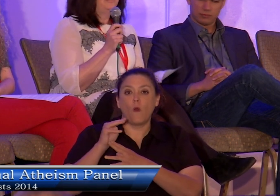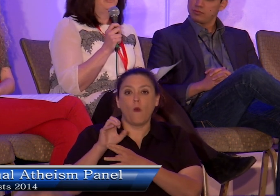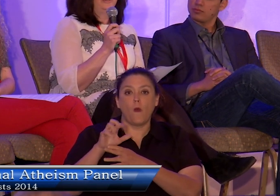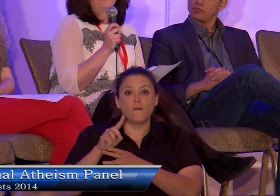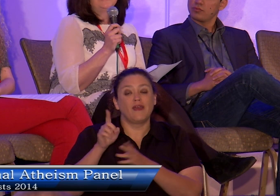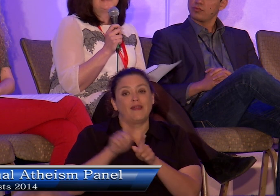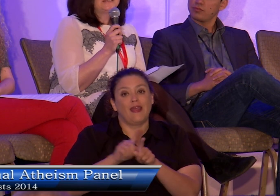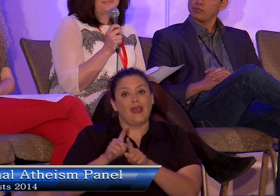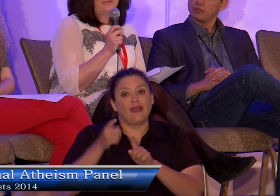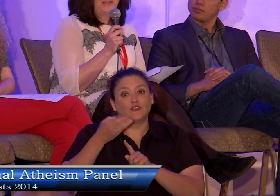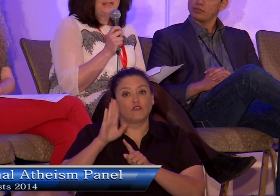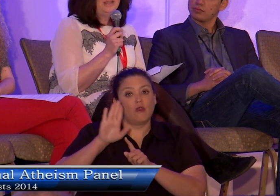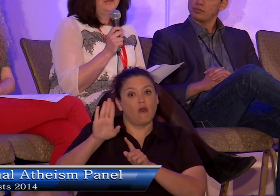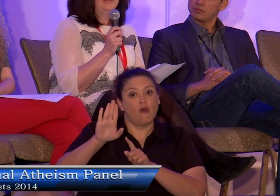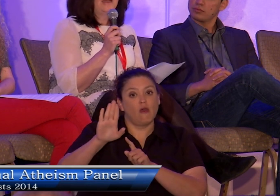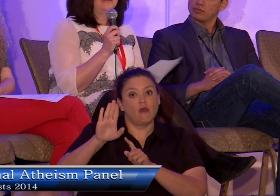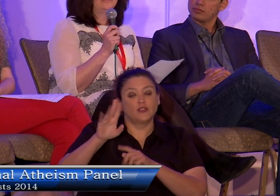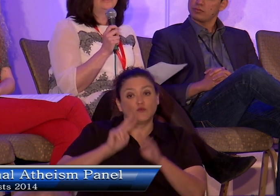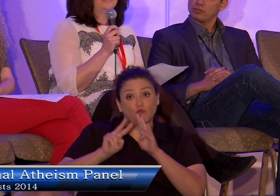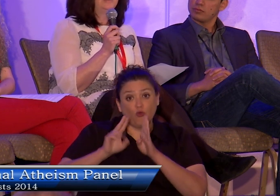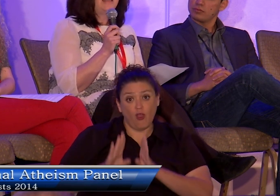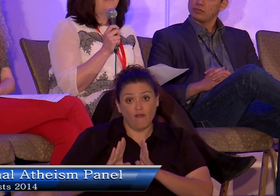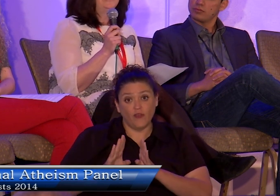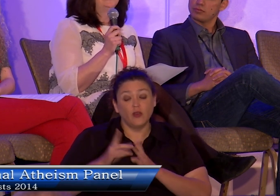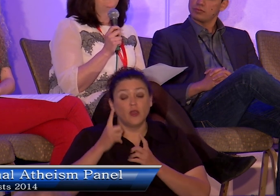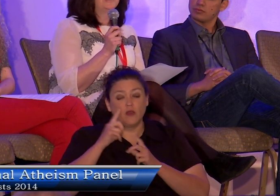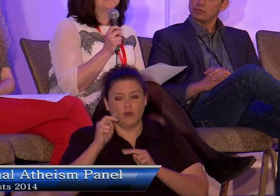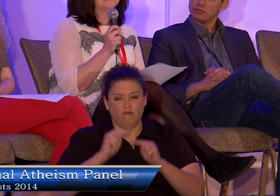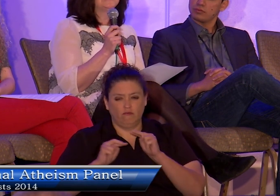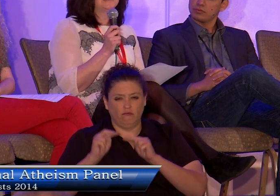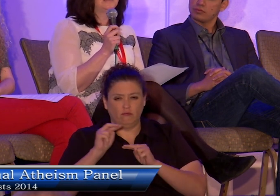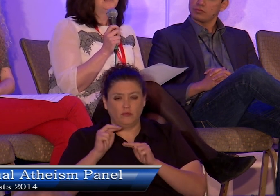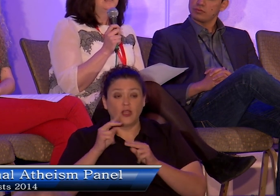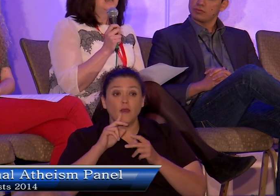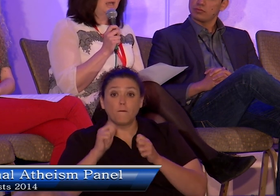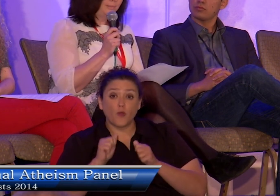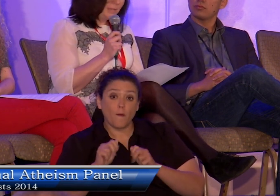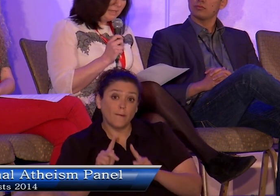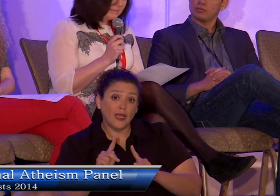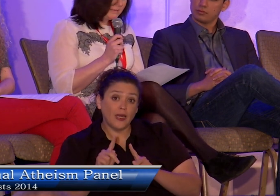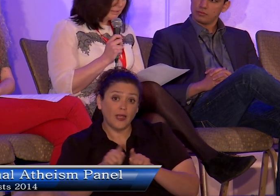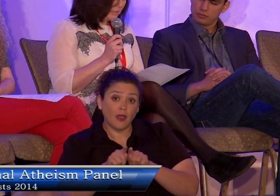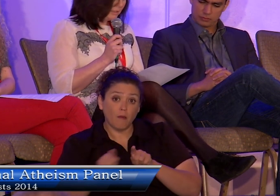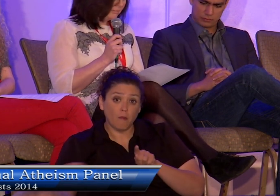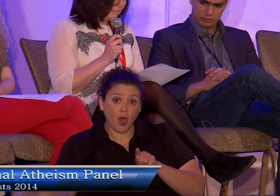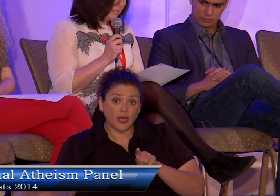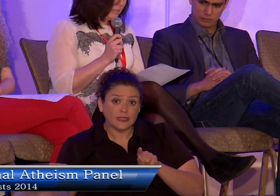religious standpoint, obviously, it's very clear that allowing apostasy